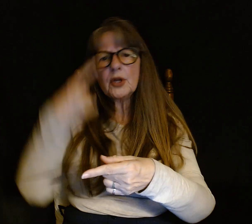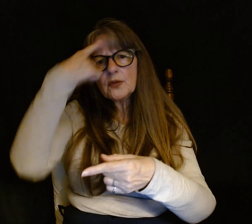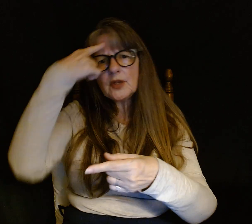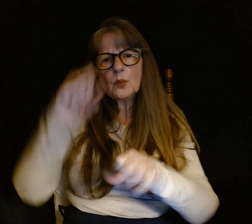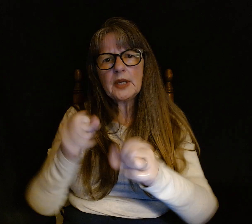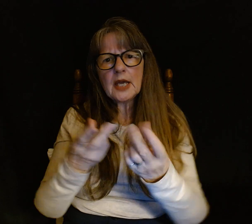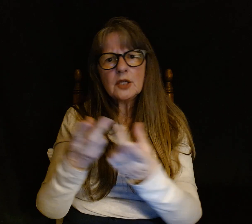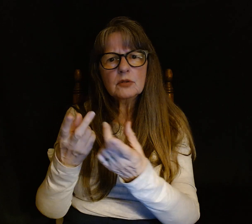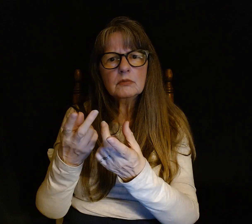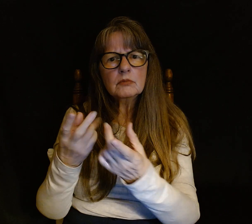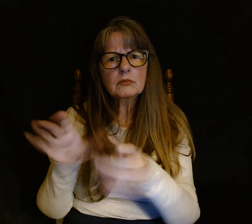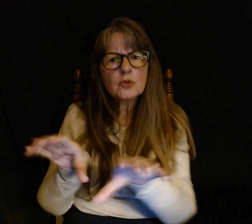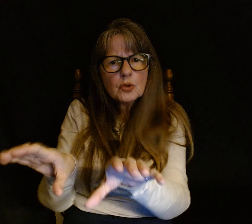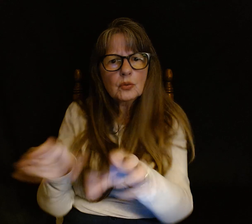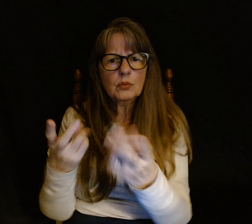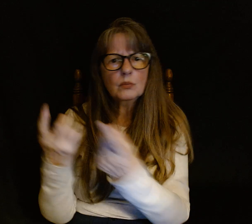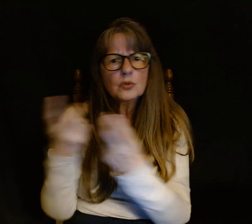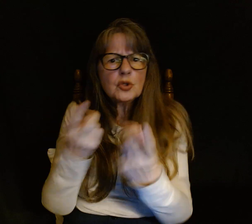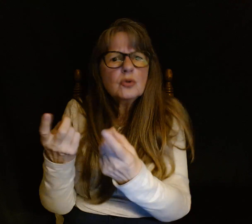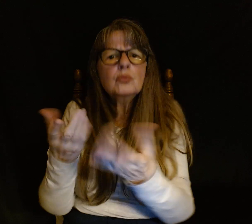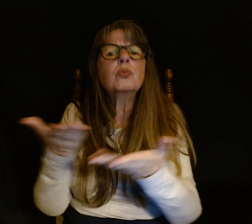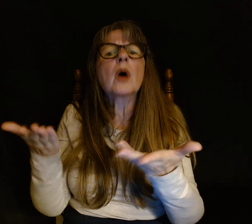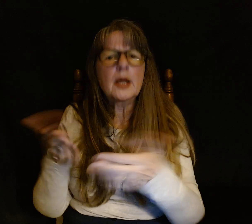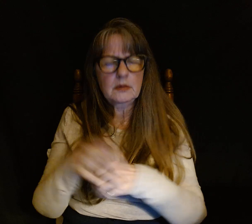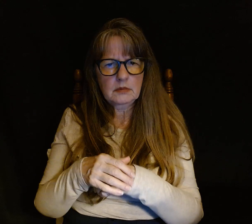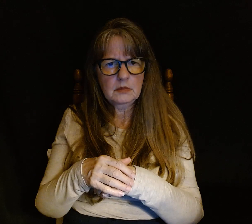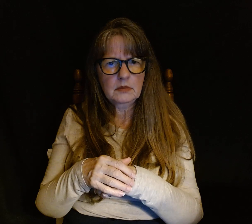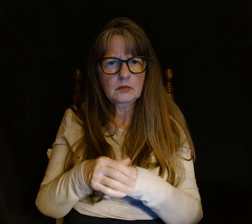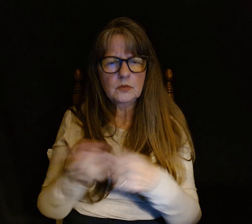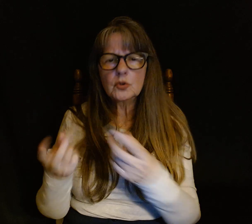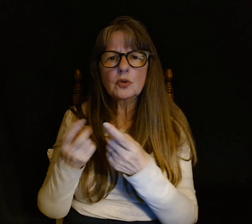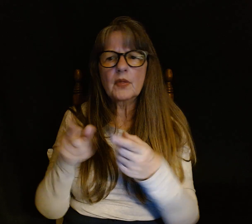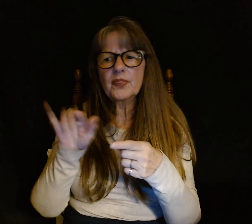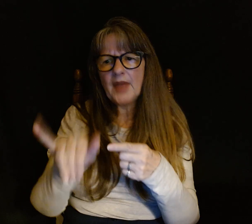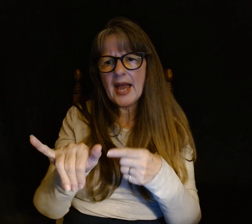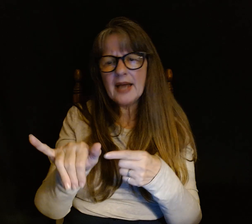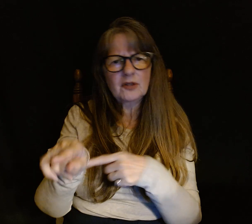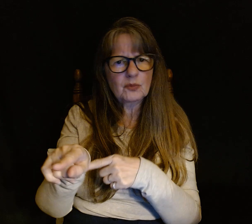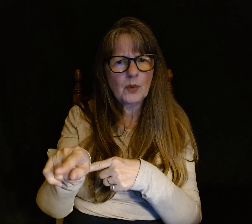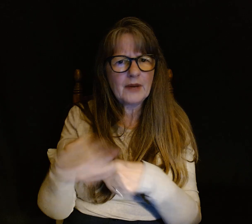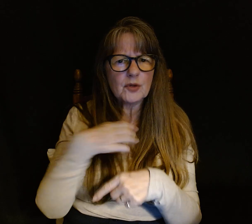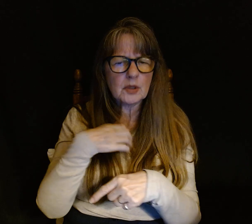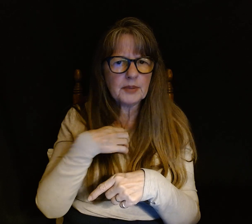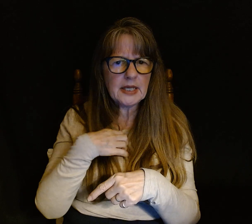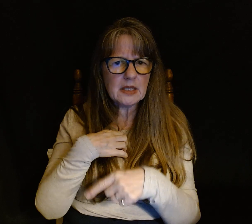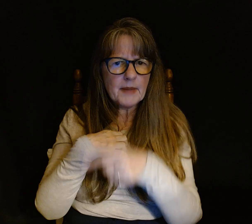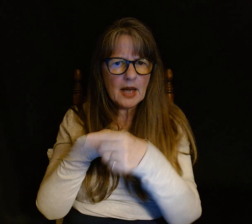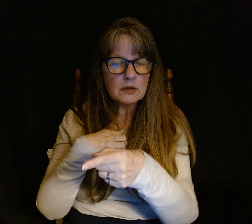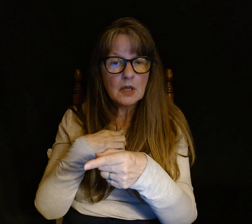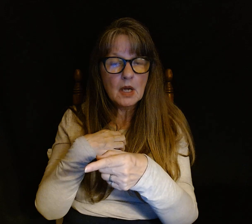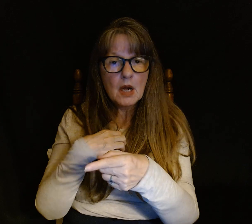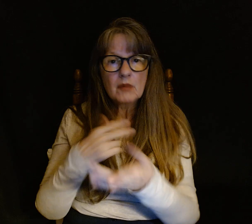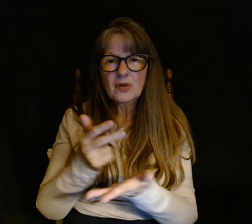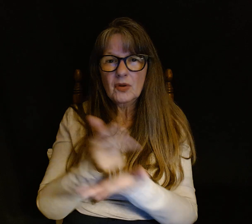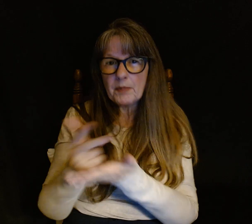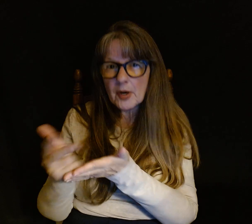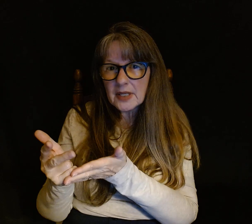think we can do? Do what? Do that, whatever they're complaining about. The